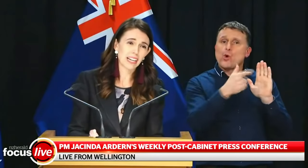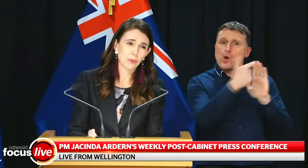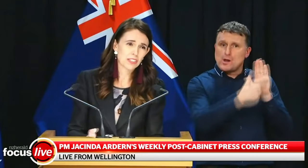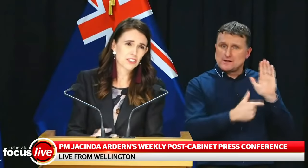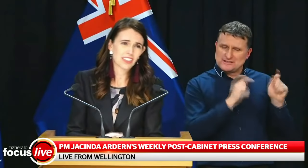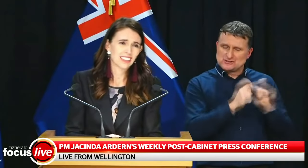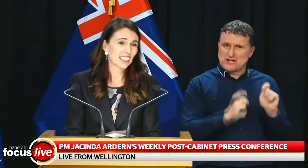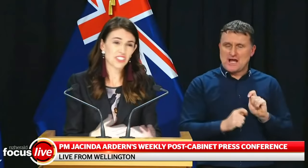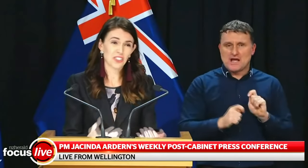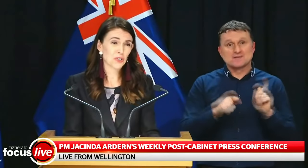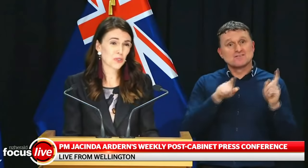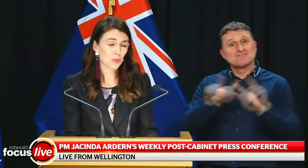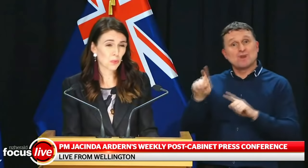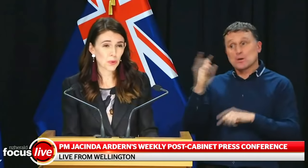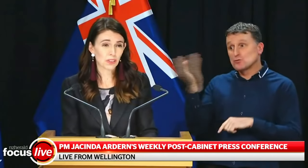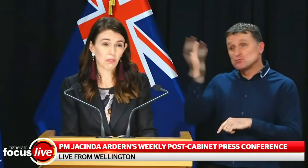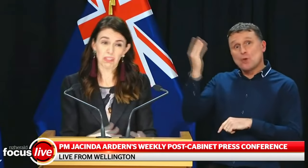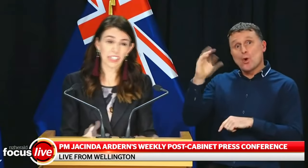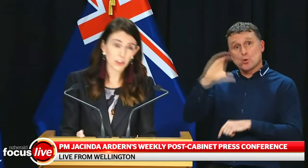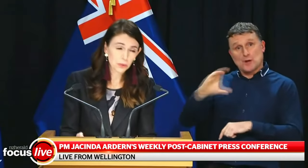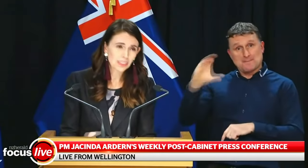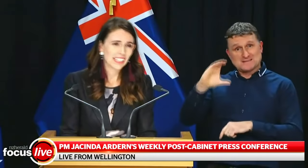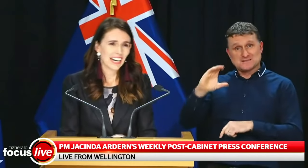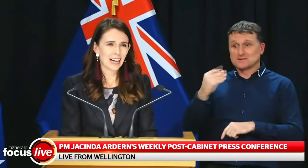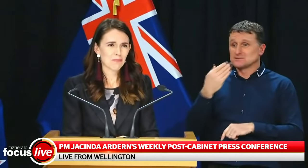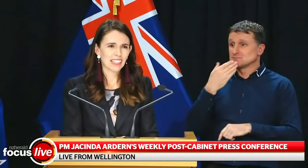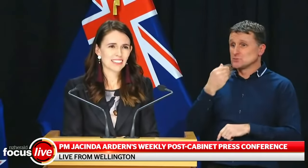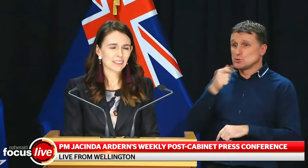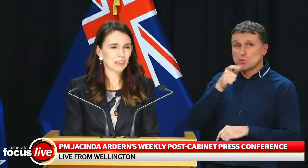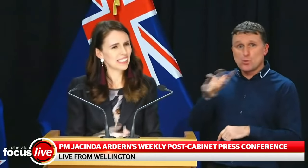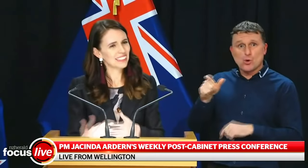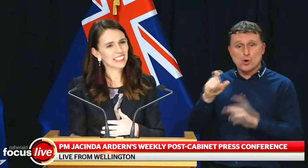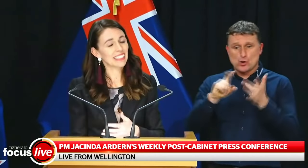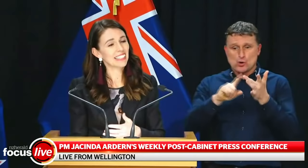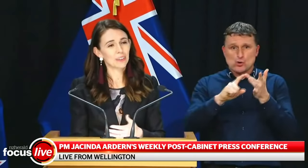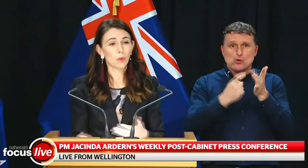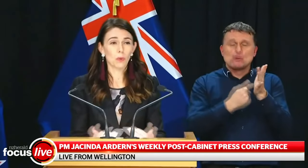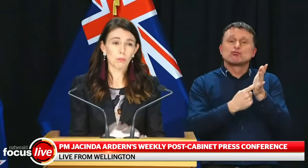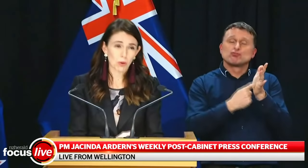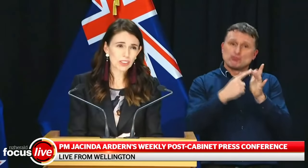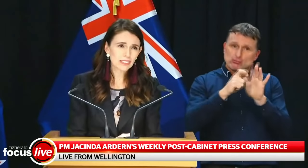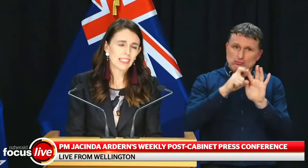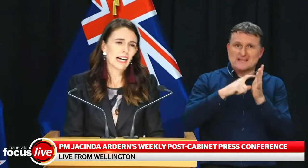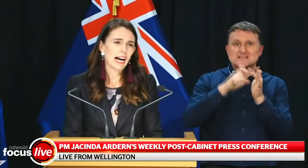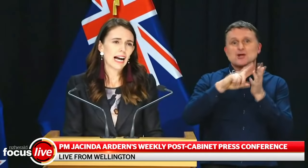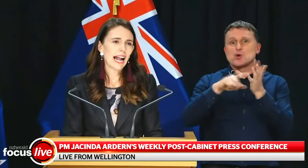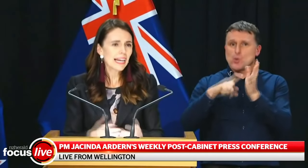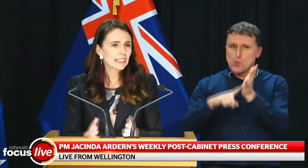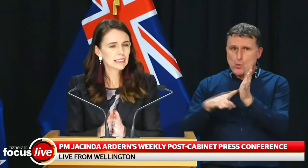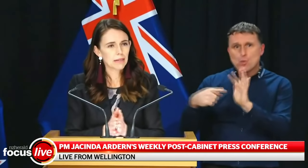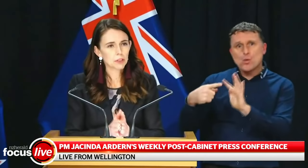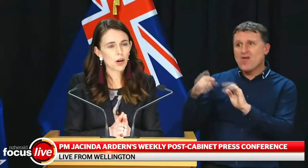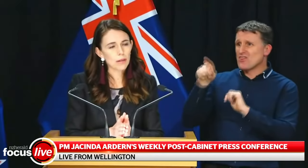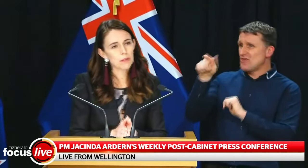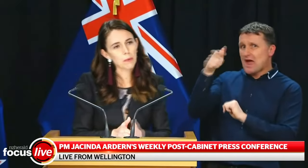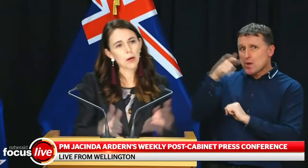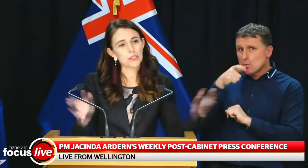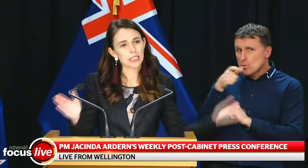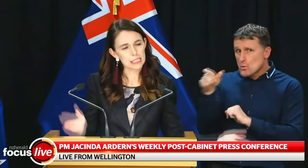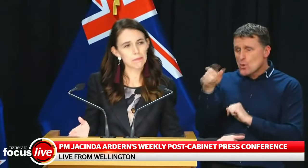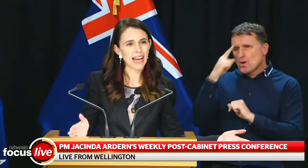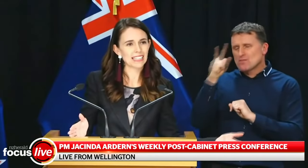some language, such as the use of the word ridicule, isn't particularly clear or modern. And at the same time,